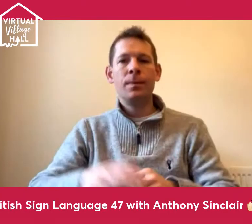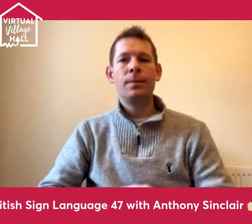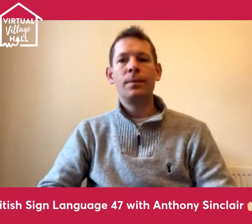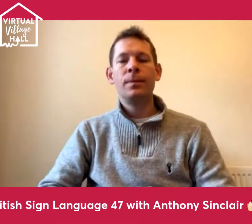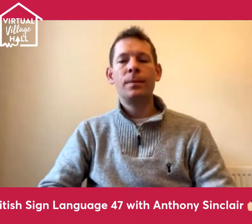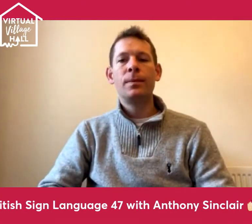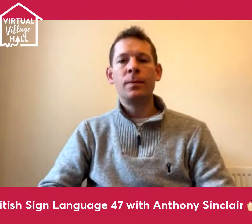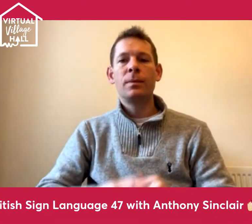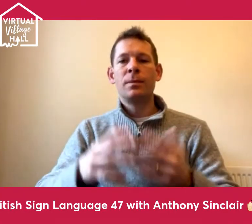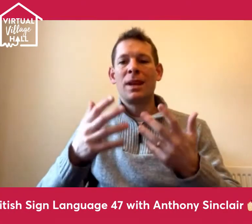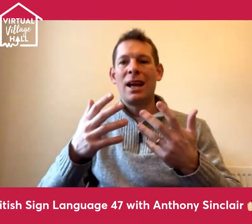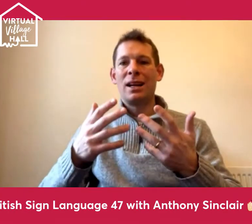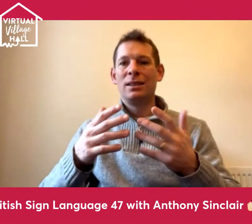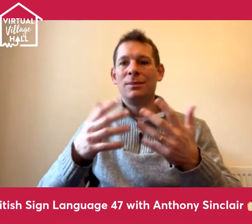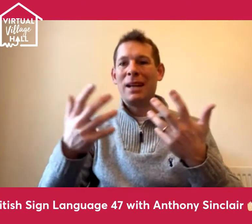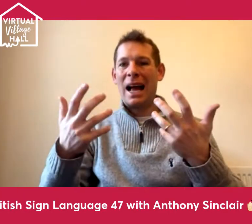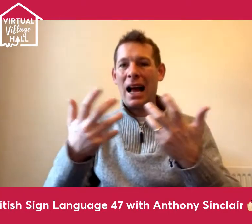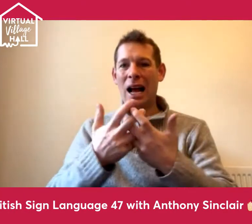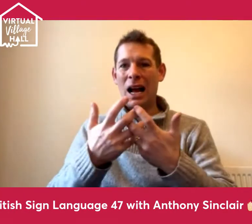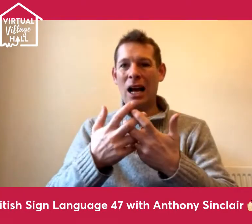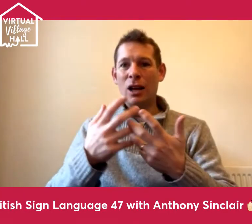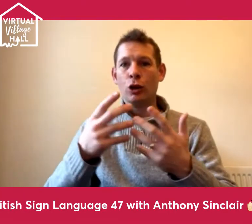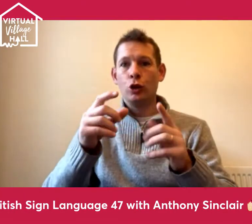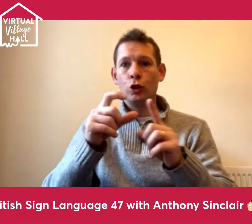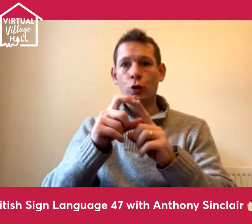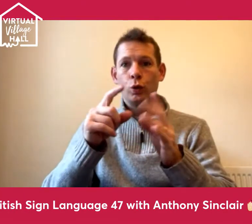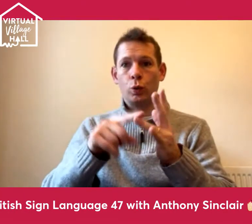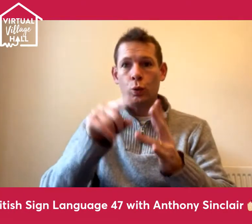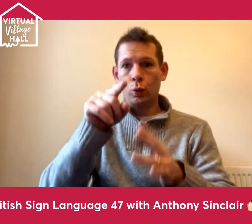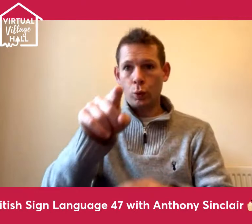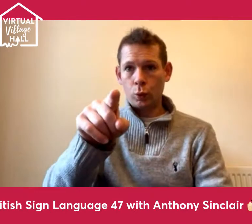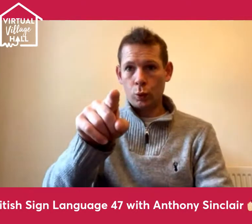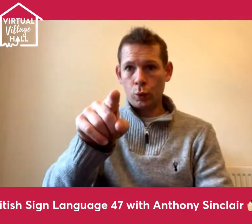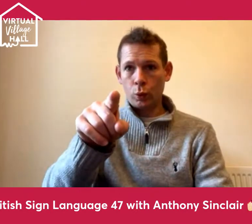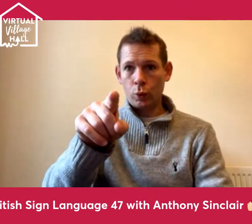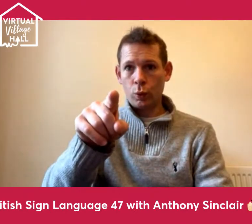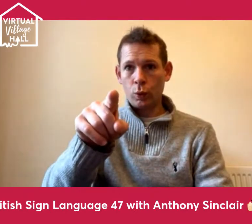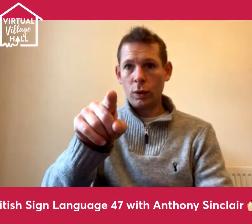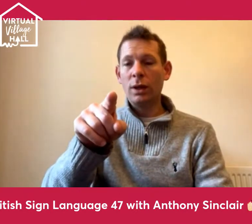So let me explain now a little bit about